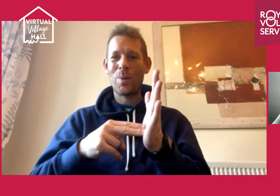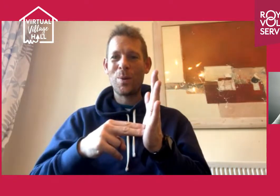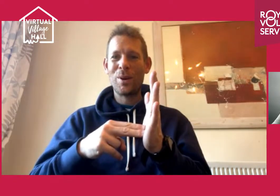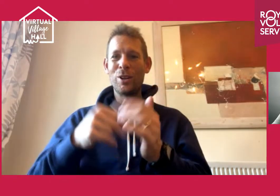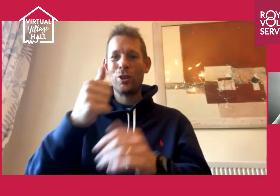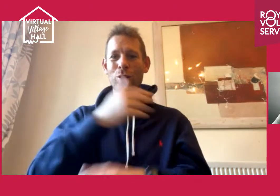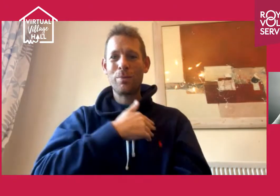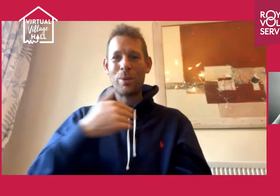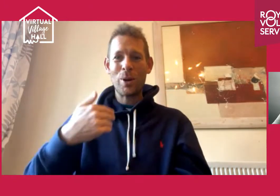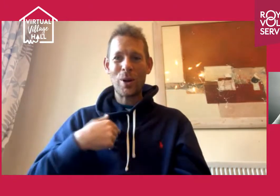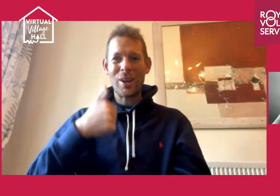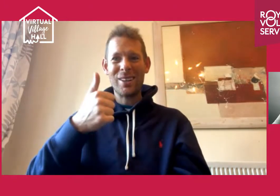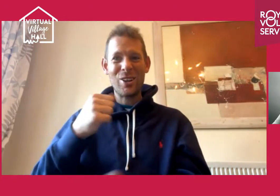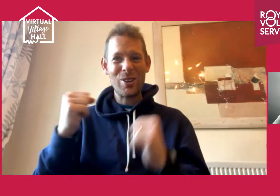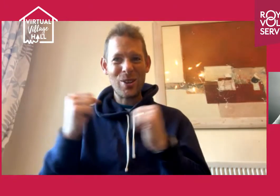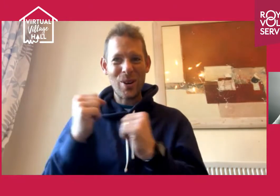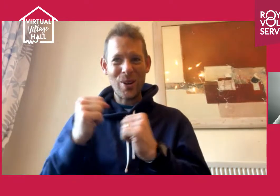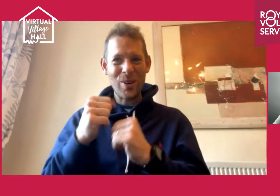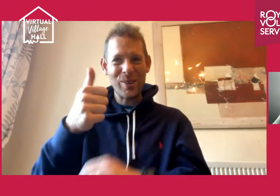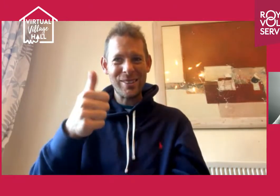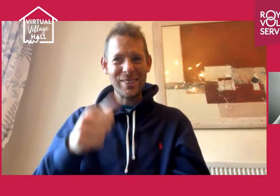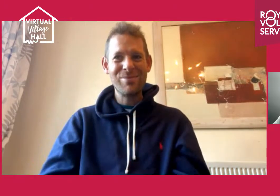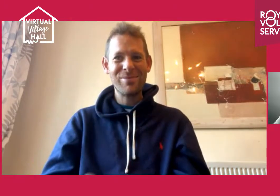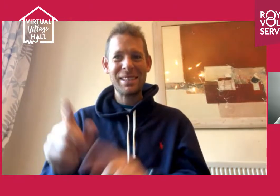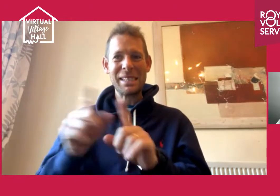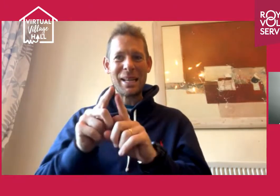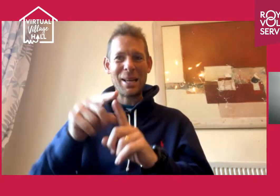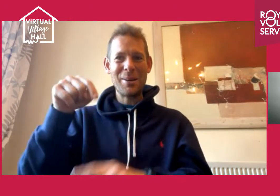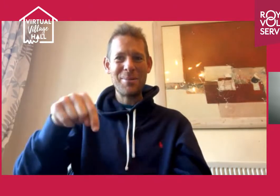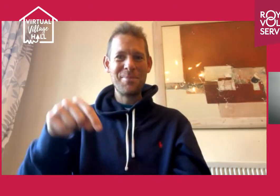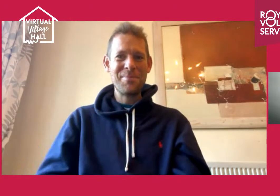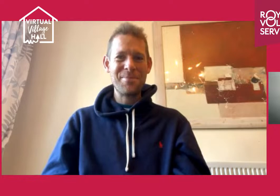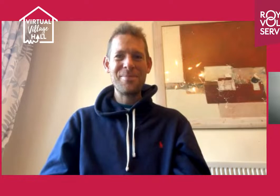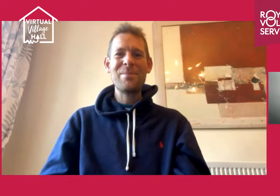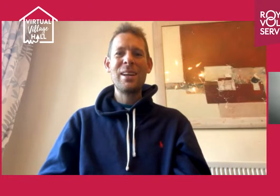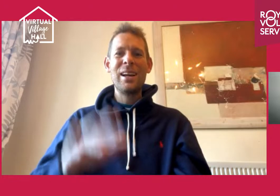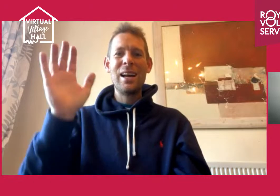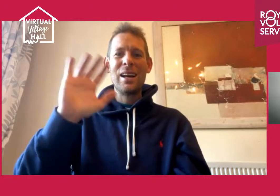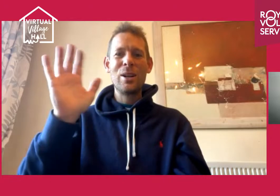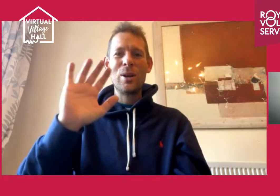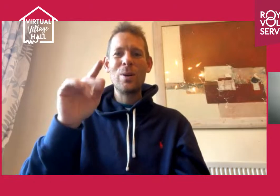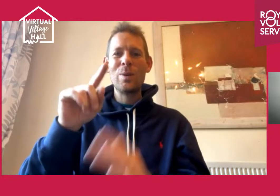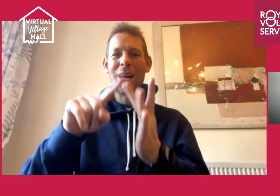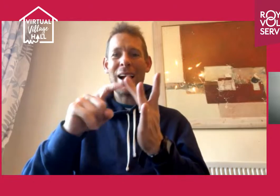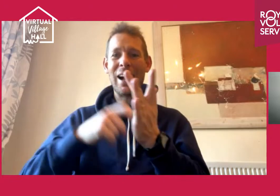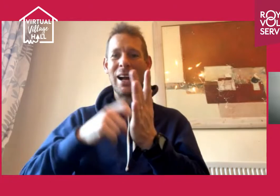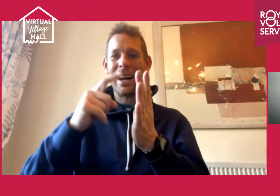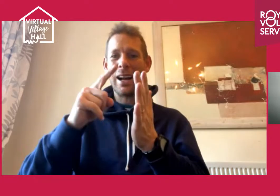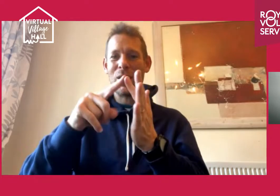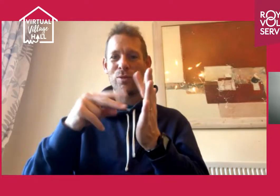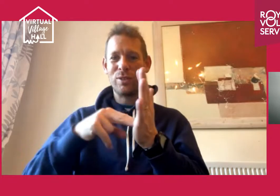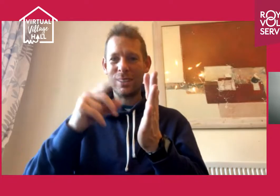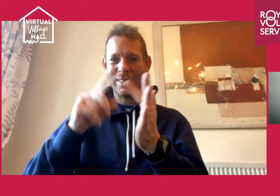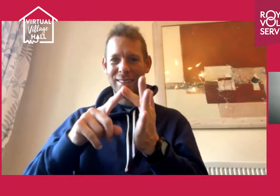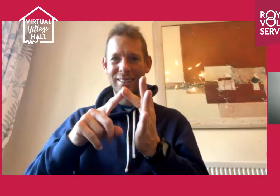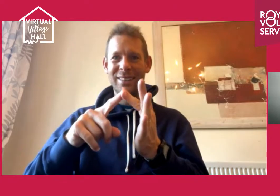Good morning, Joan. Good morning. Yeah, it's cold with us too. Same here. Cold where you are. And good